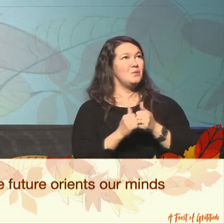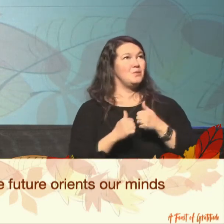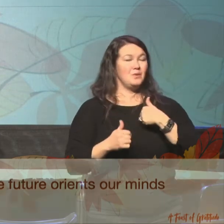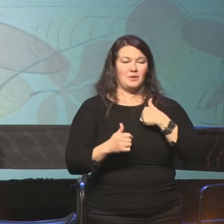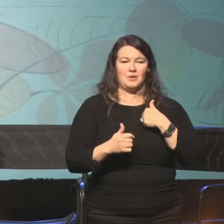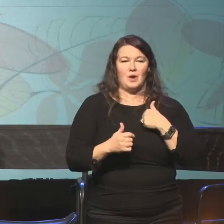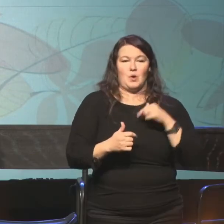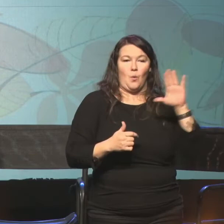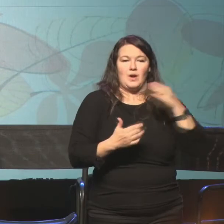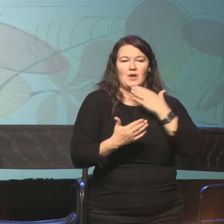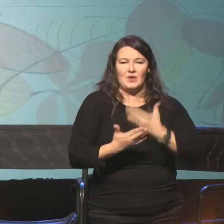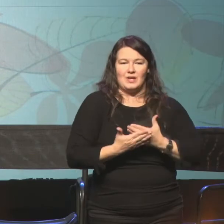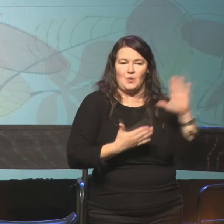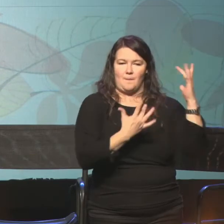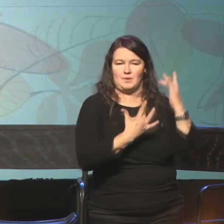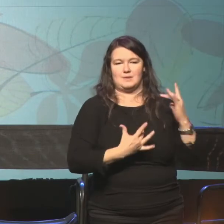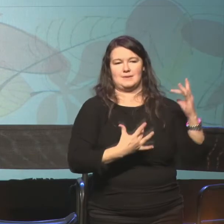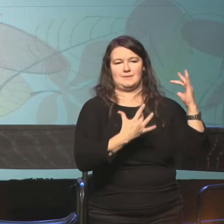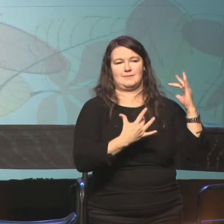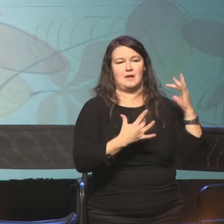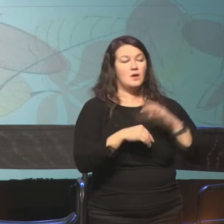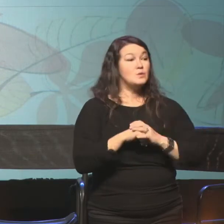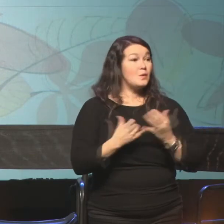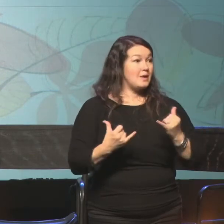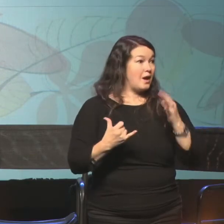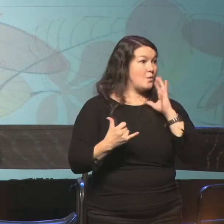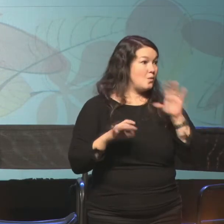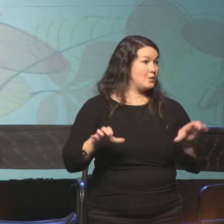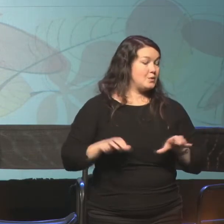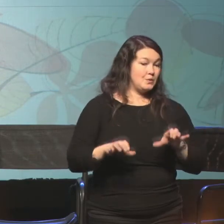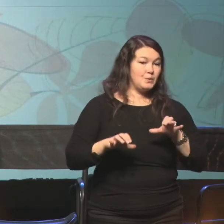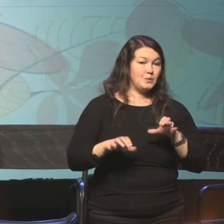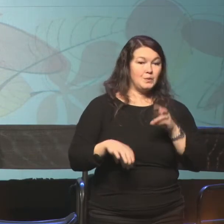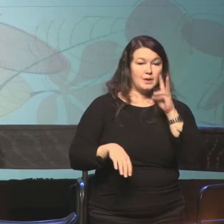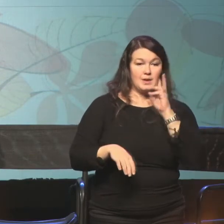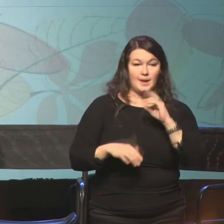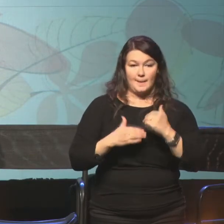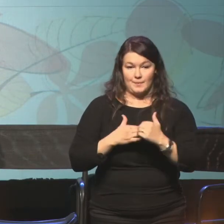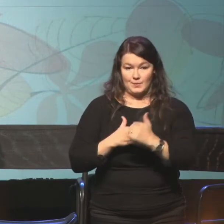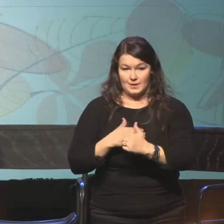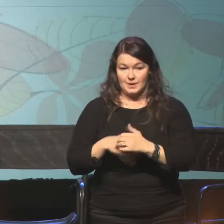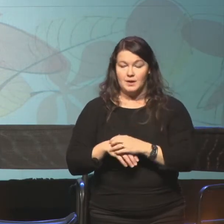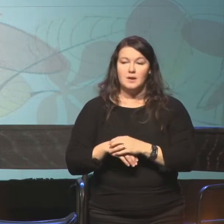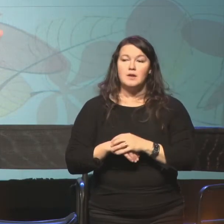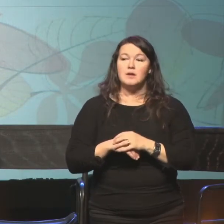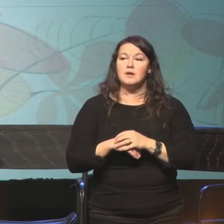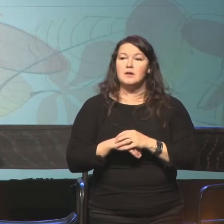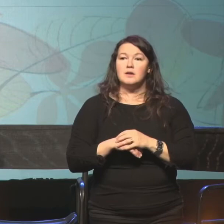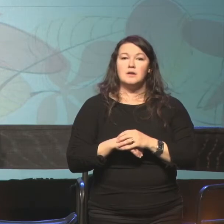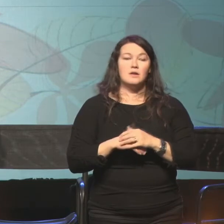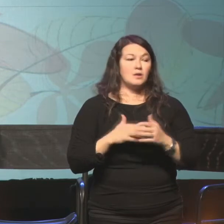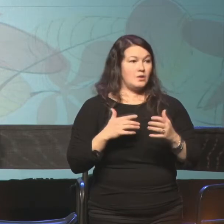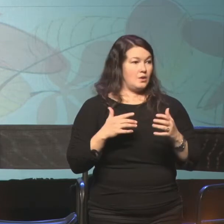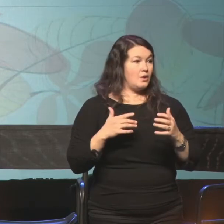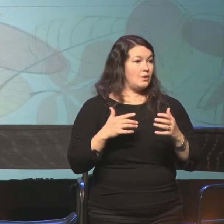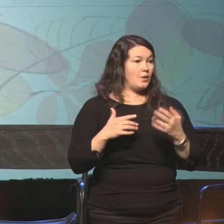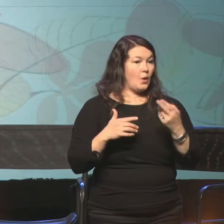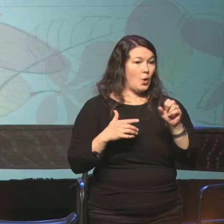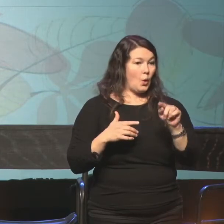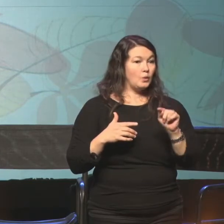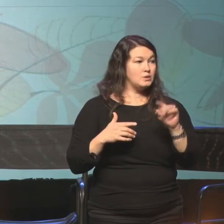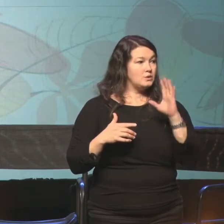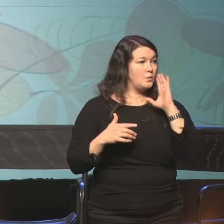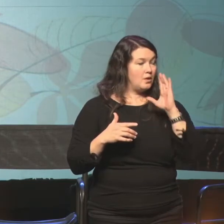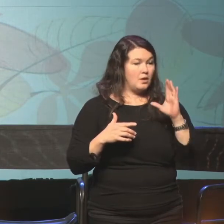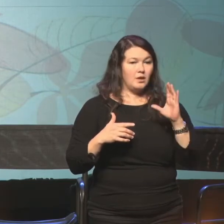your mercy. So we're going to receive communion here in a moment. And as our room hosts kind of make their way forward